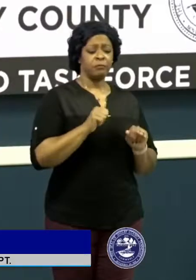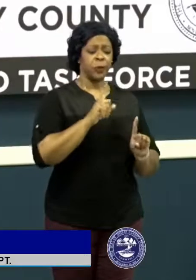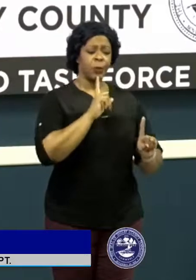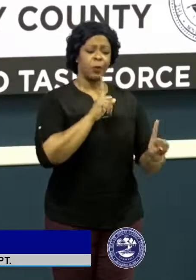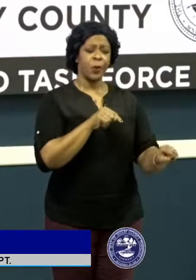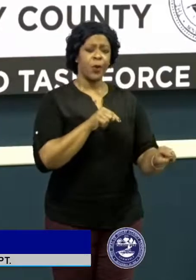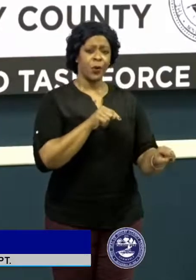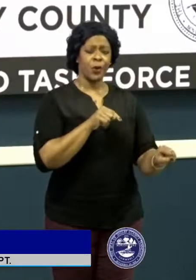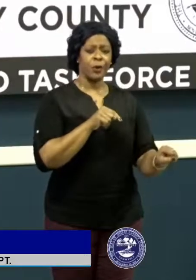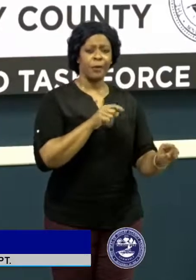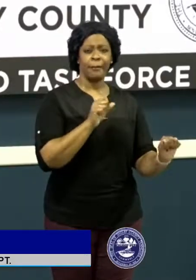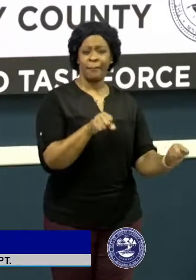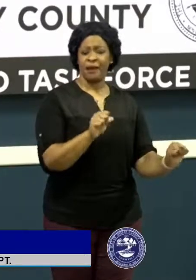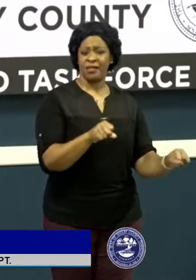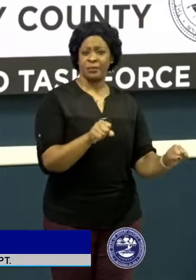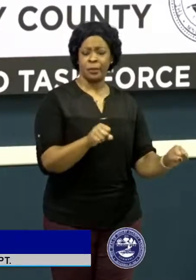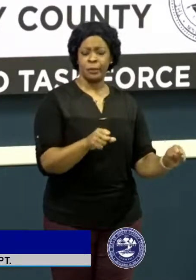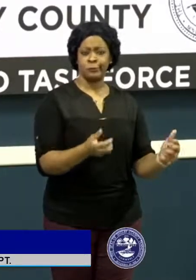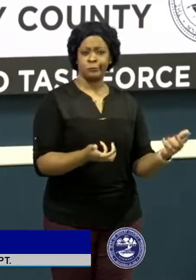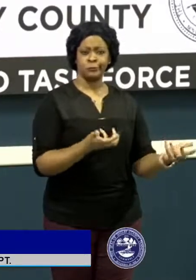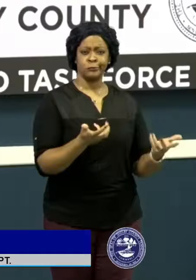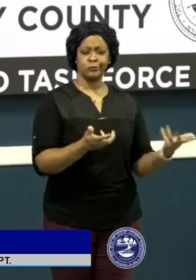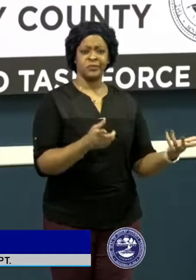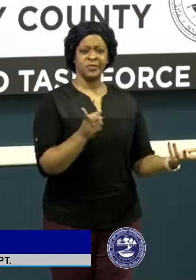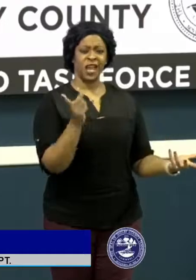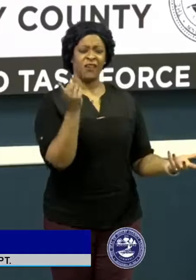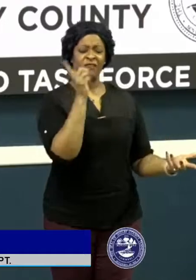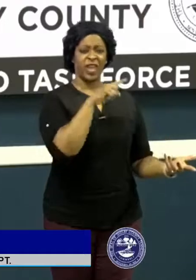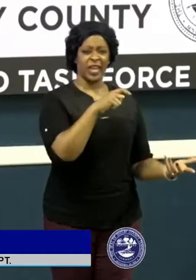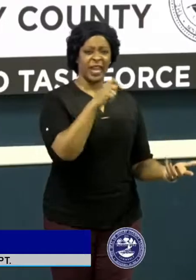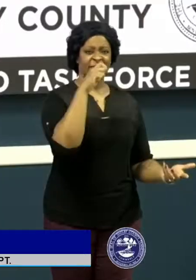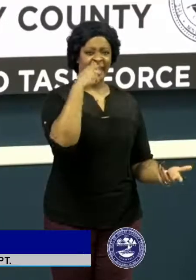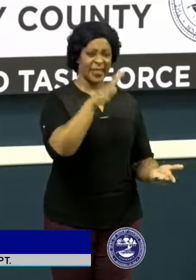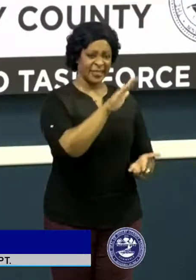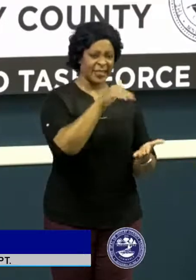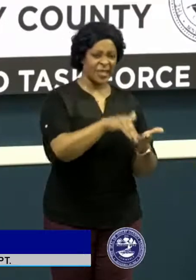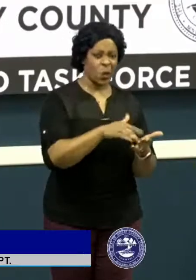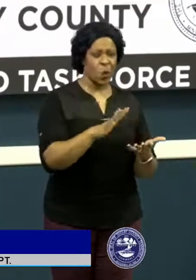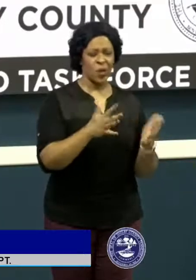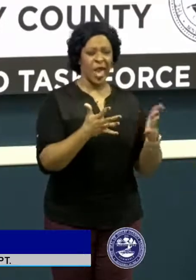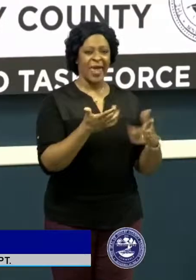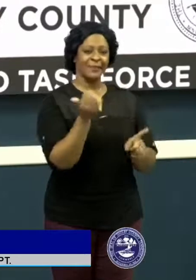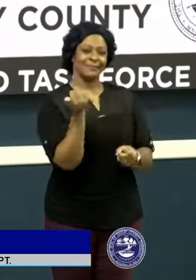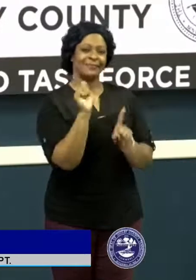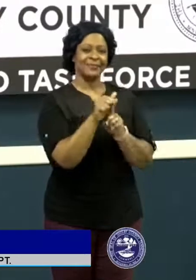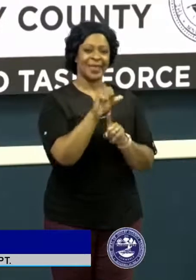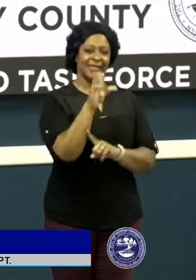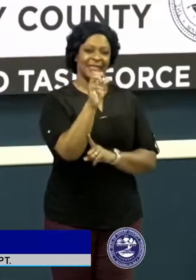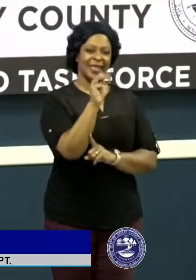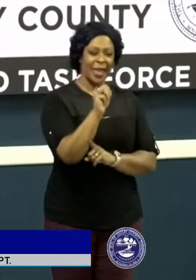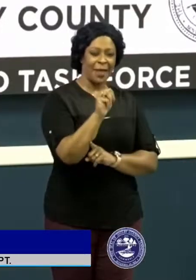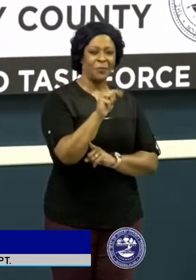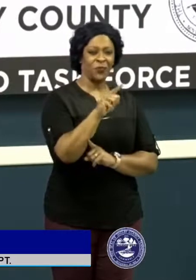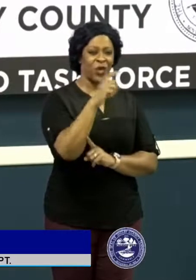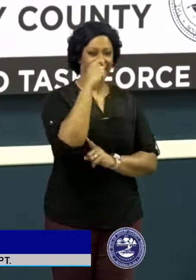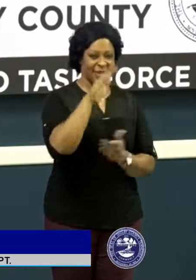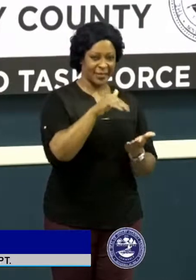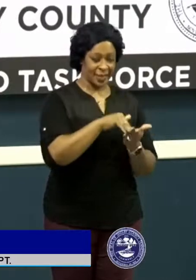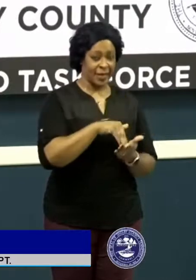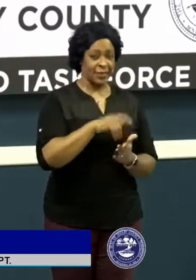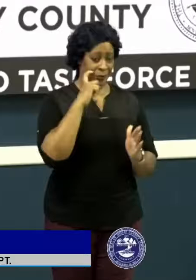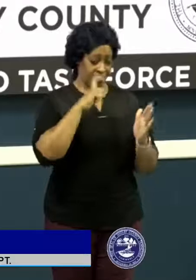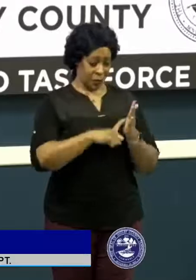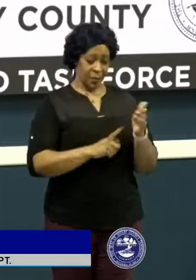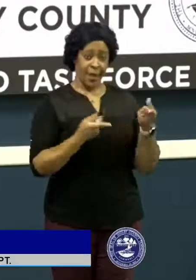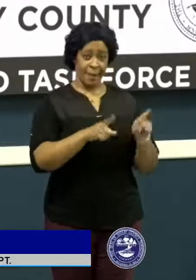reports of possible fake testing sites or sort of scams dealing with testing sites in Shelby